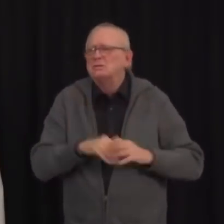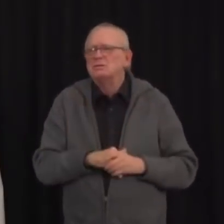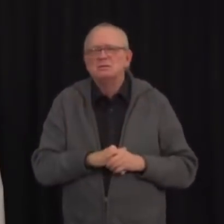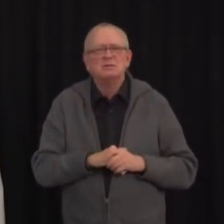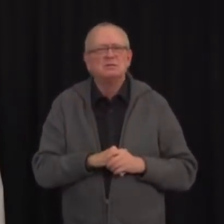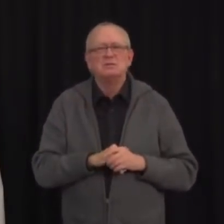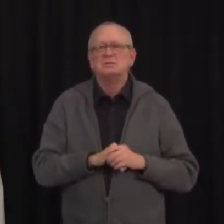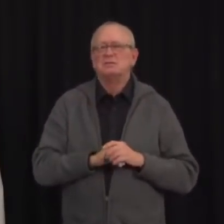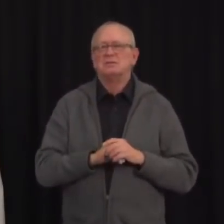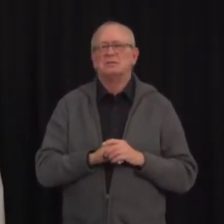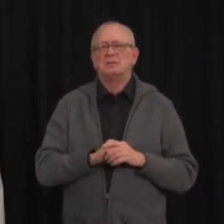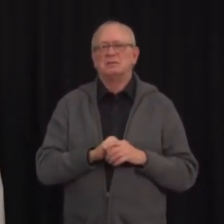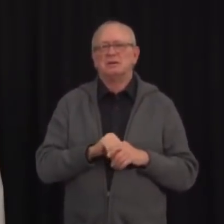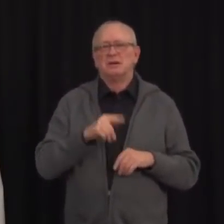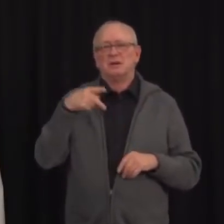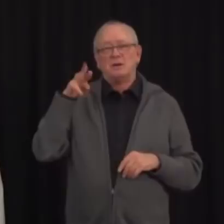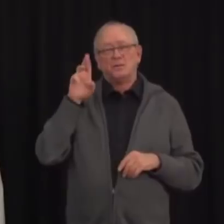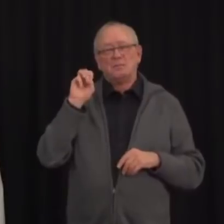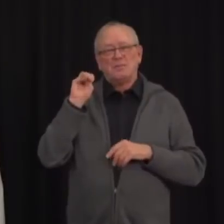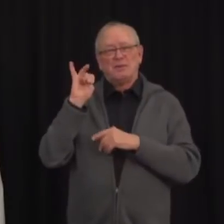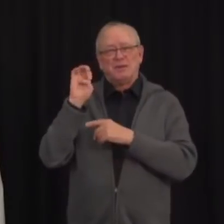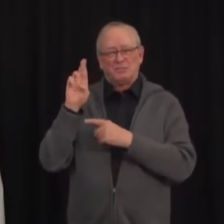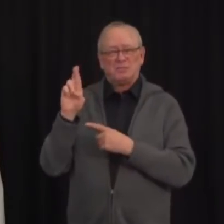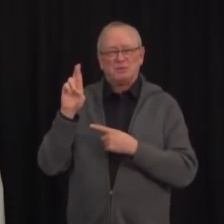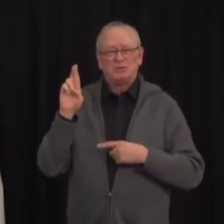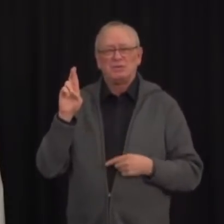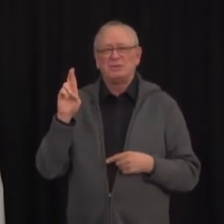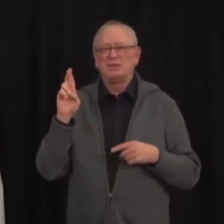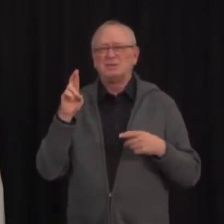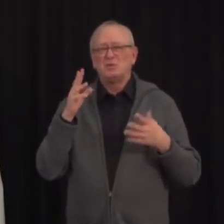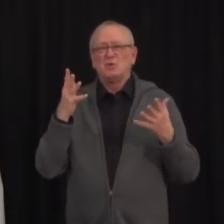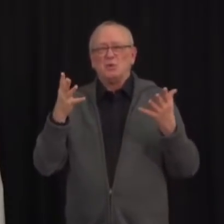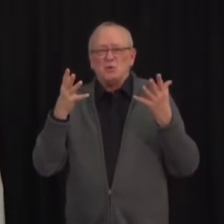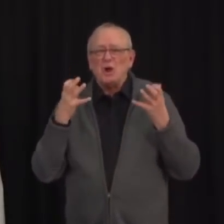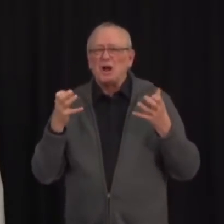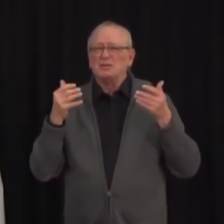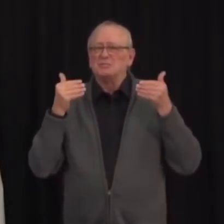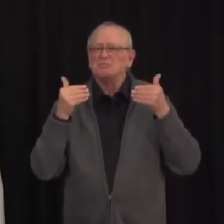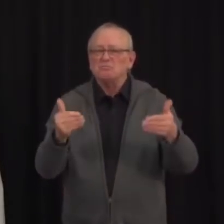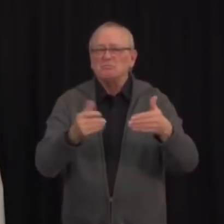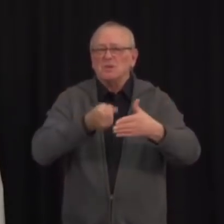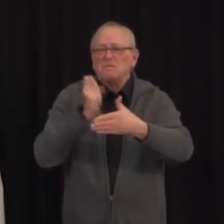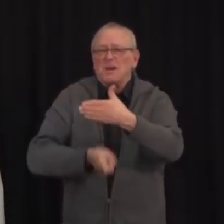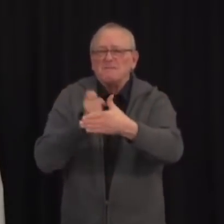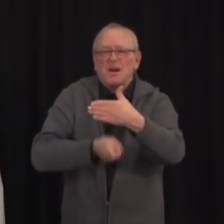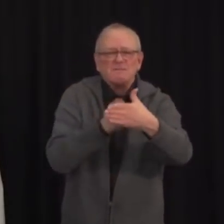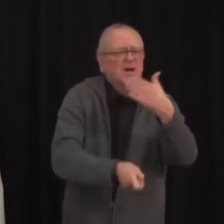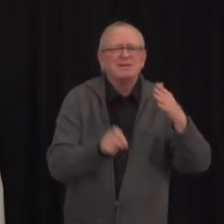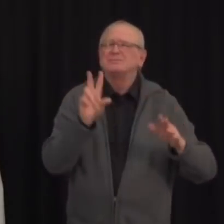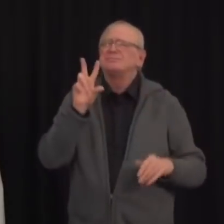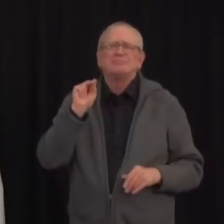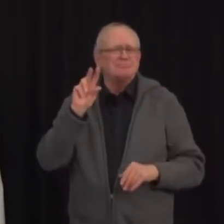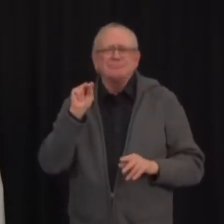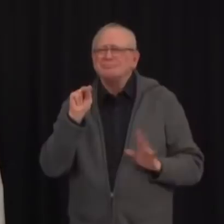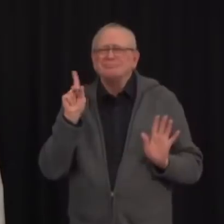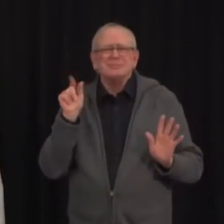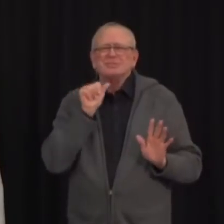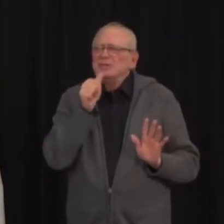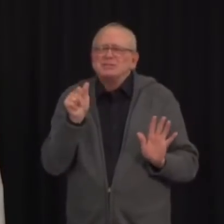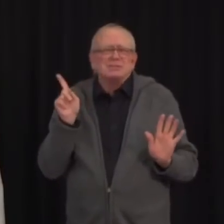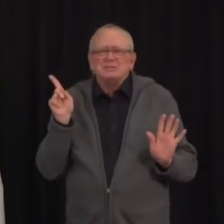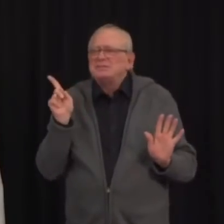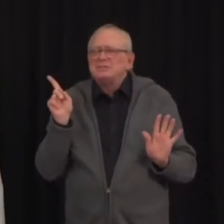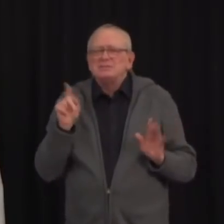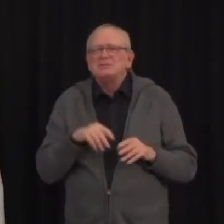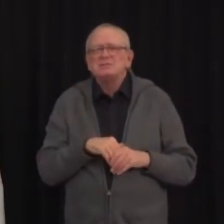by preference, but because of the reality we face as a province. As elected members